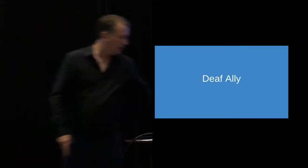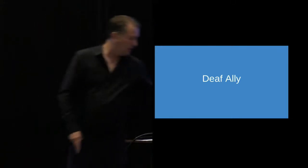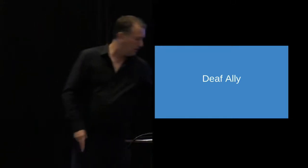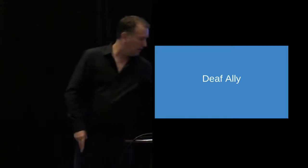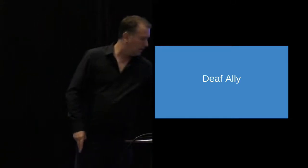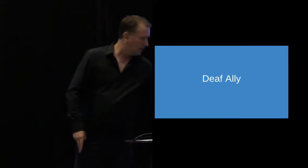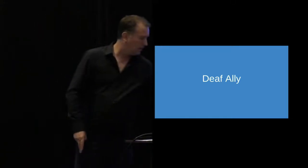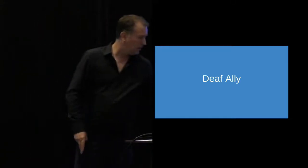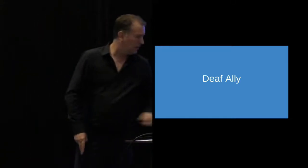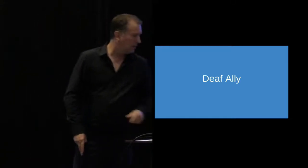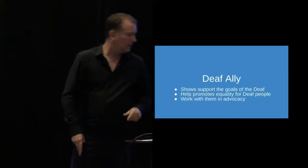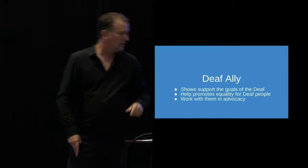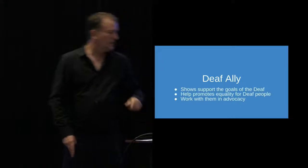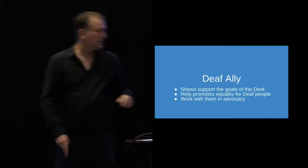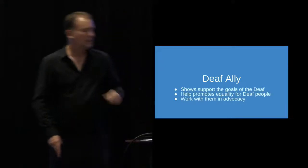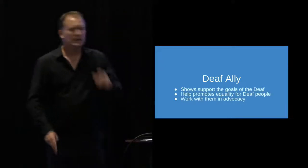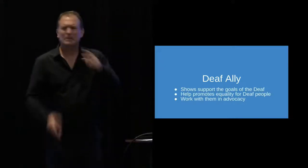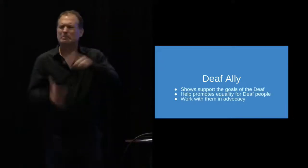Cadieu.